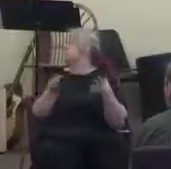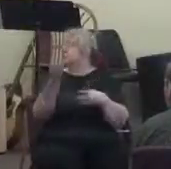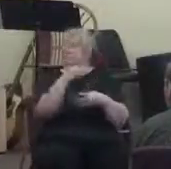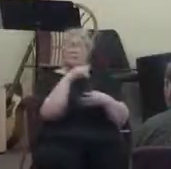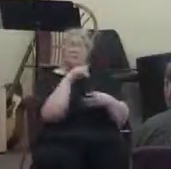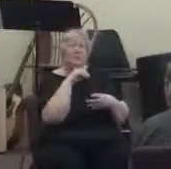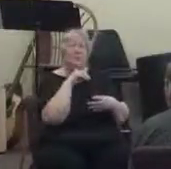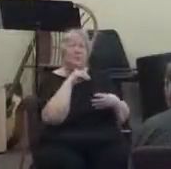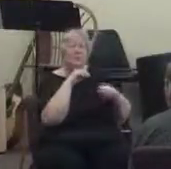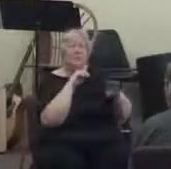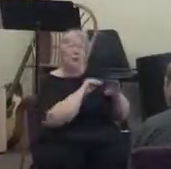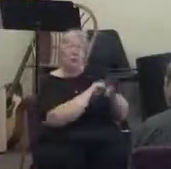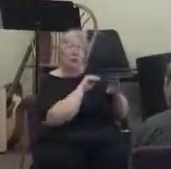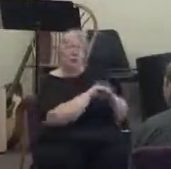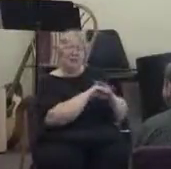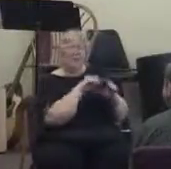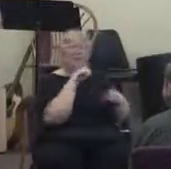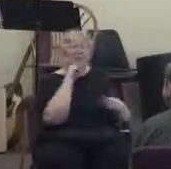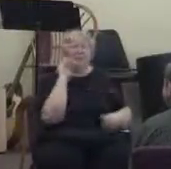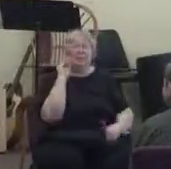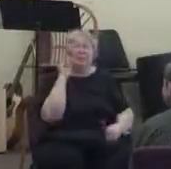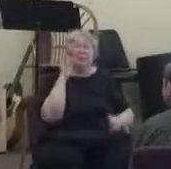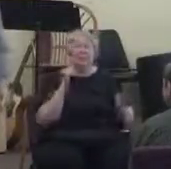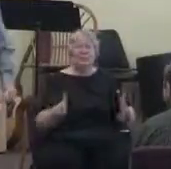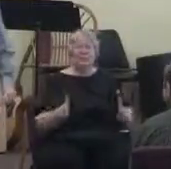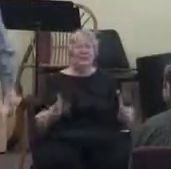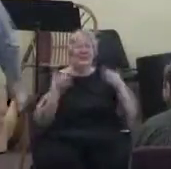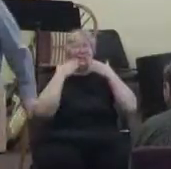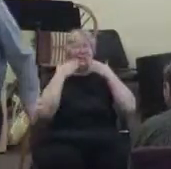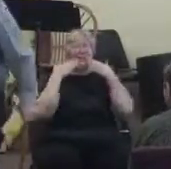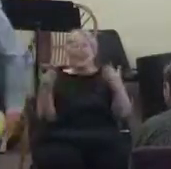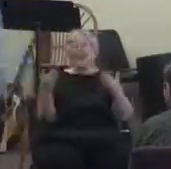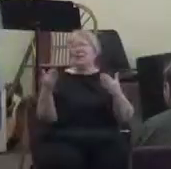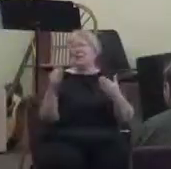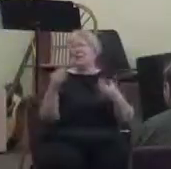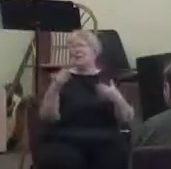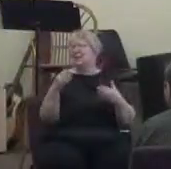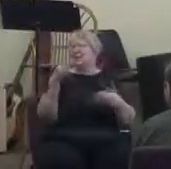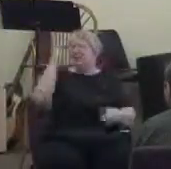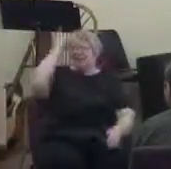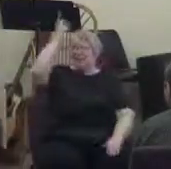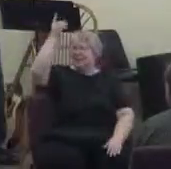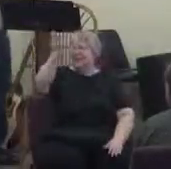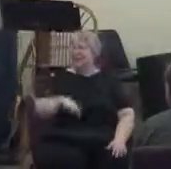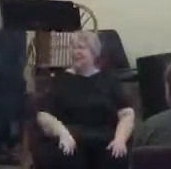yours, on me. God bless you. Yeah. God bless Destiny. Thank you, guys. Thank you.